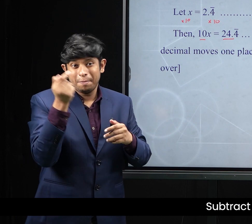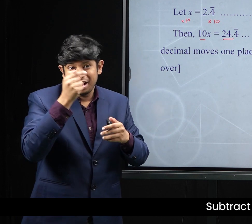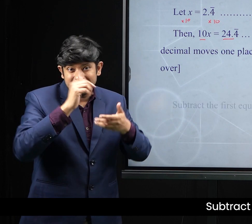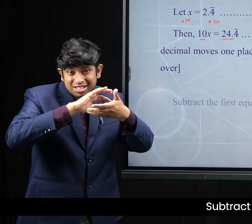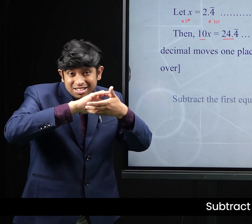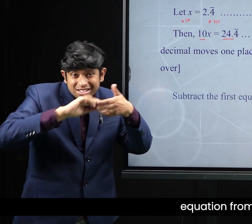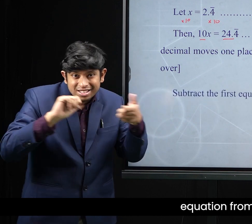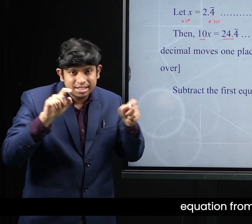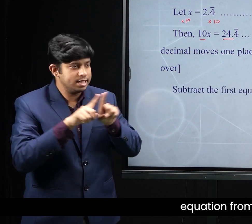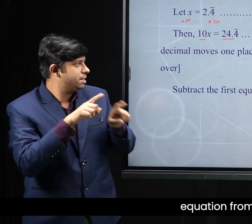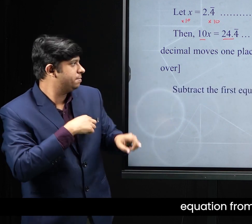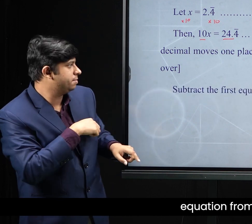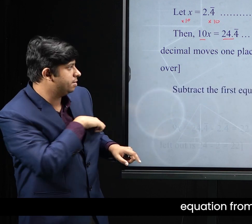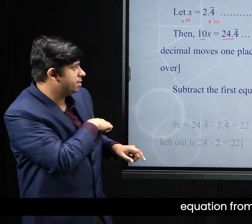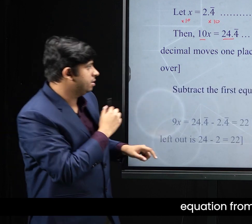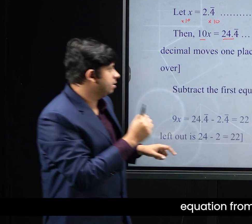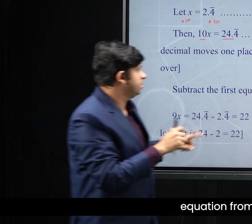Subtract the first equation from the second.